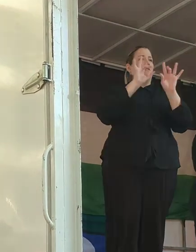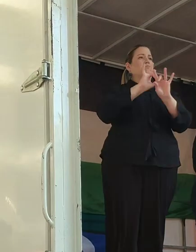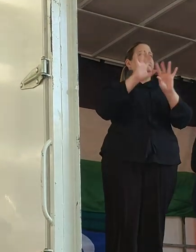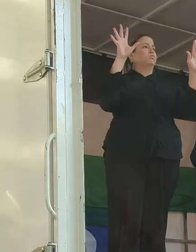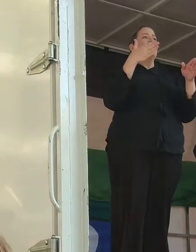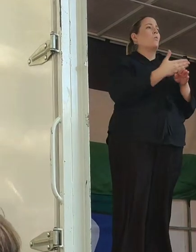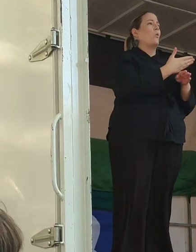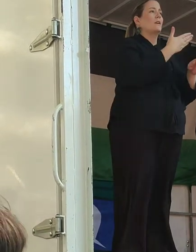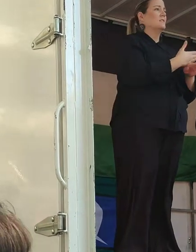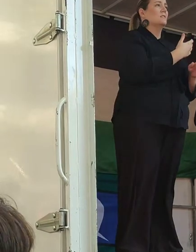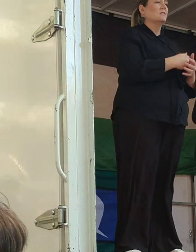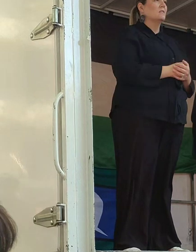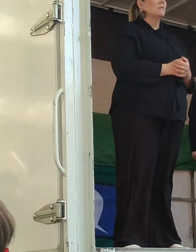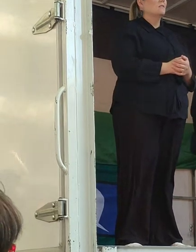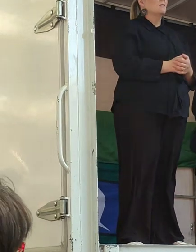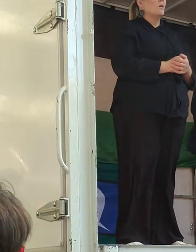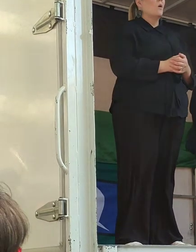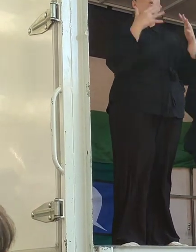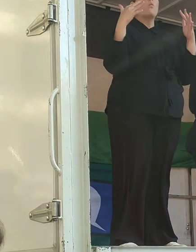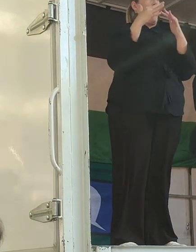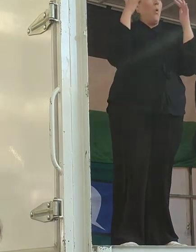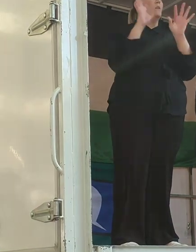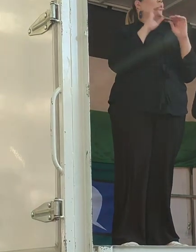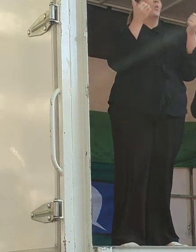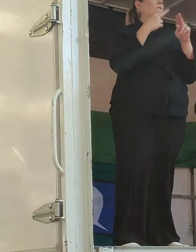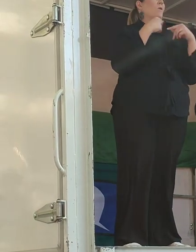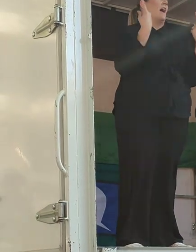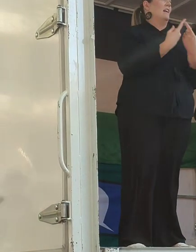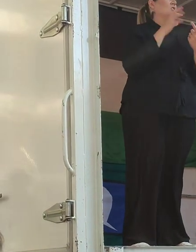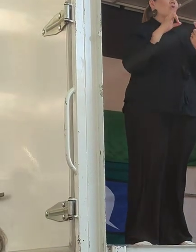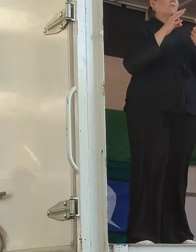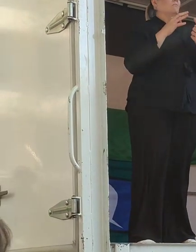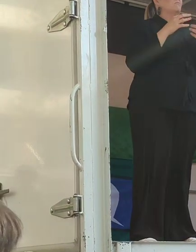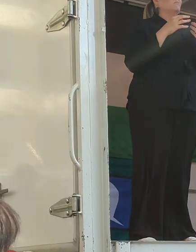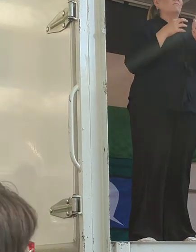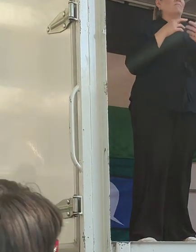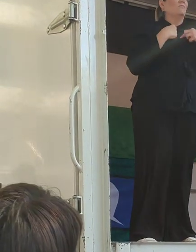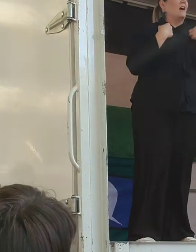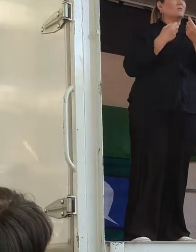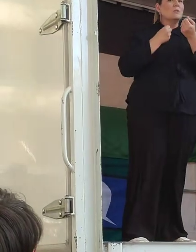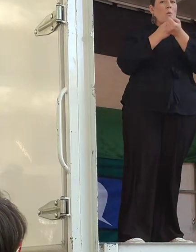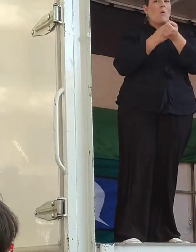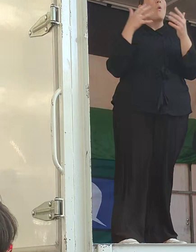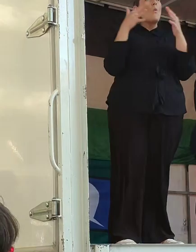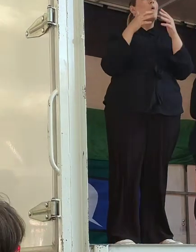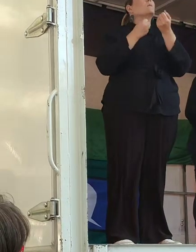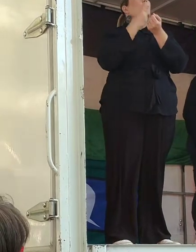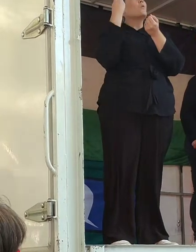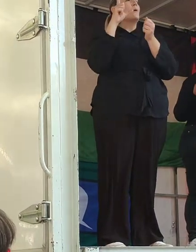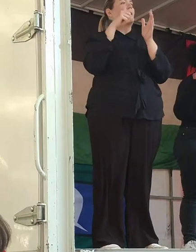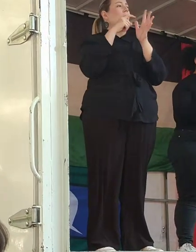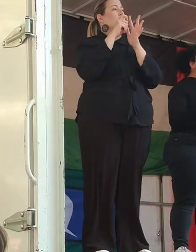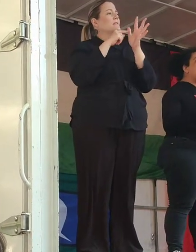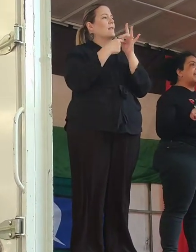War is not in our interests. War is in the interests of the capitalists. They are the ones